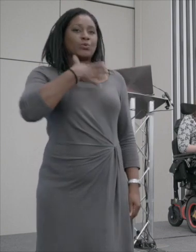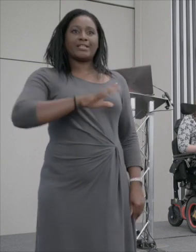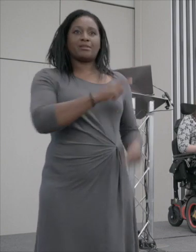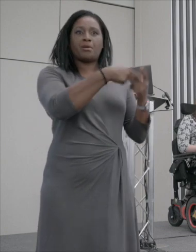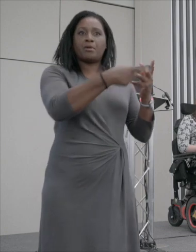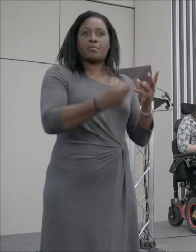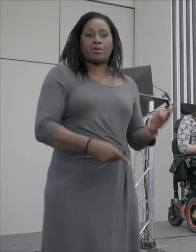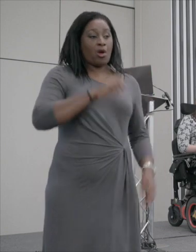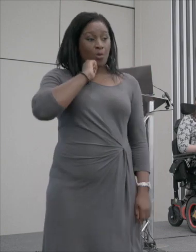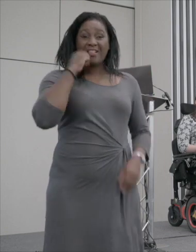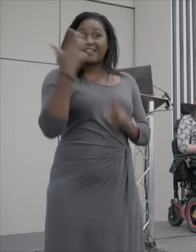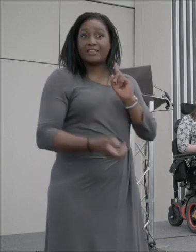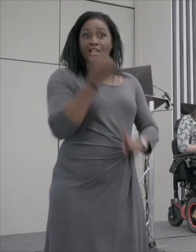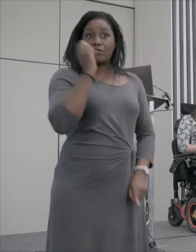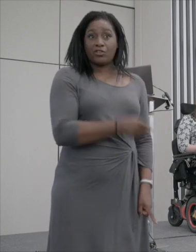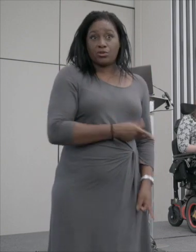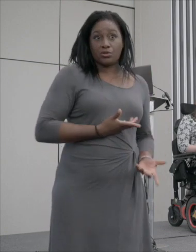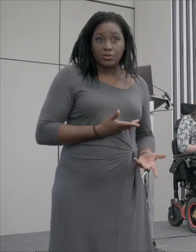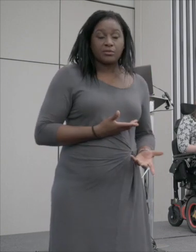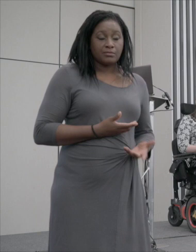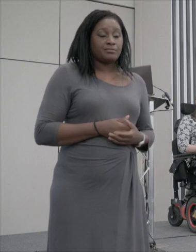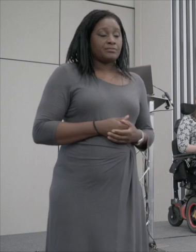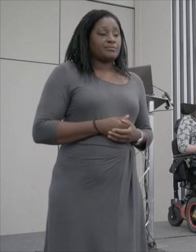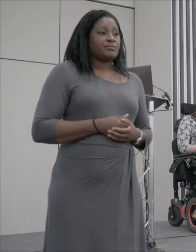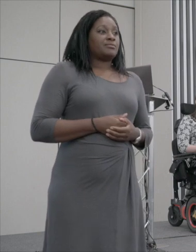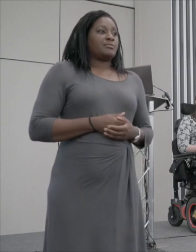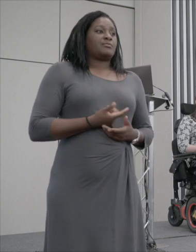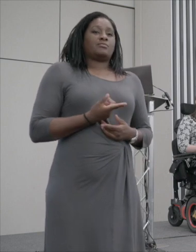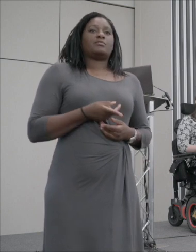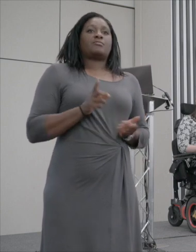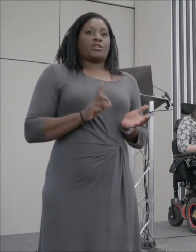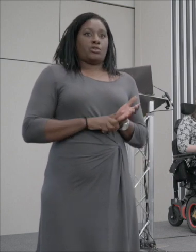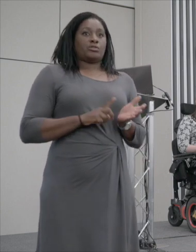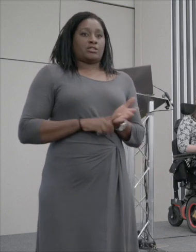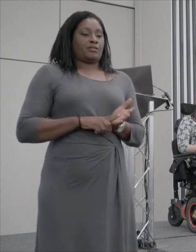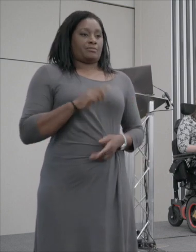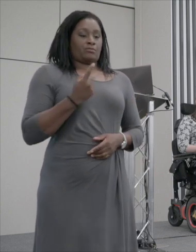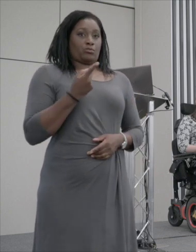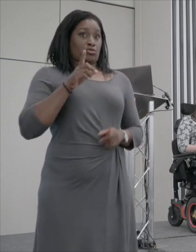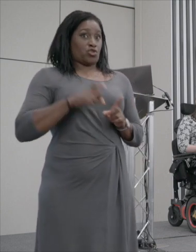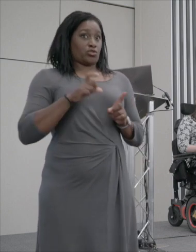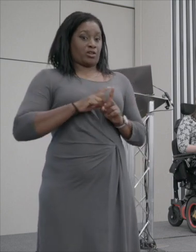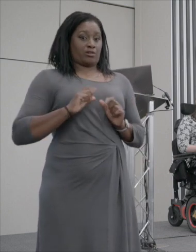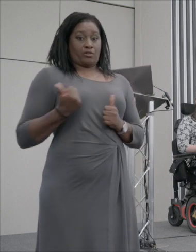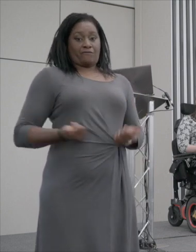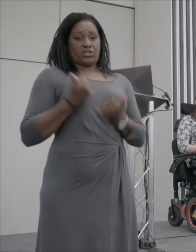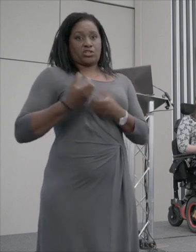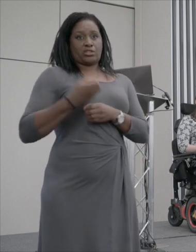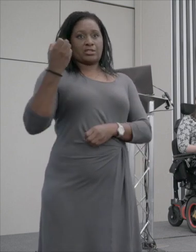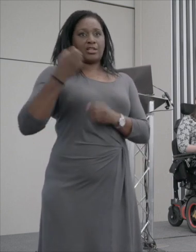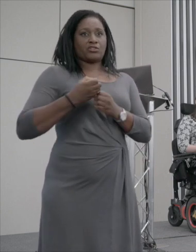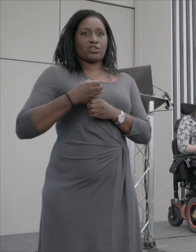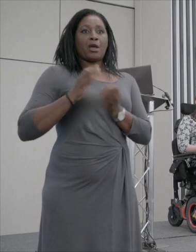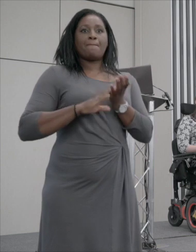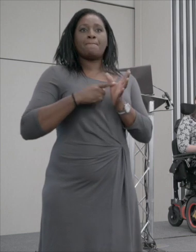and I'm going to get it for you. And she kind of, through her daughters, one of her daughters has just completed a master's degree. She